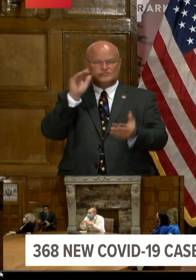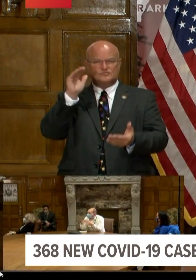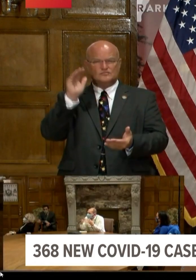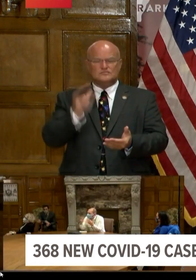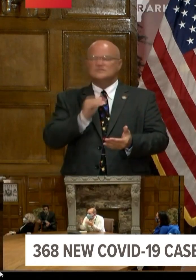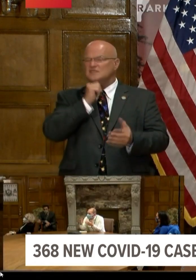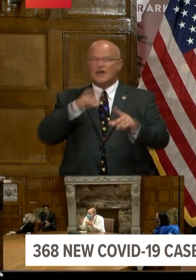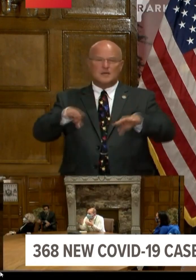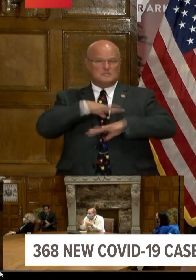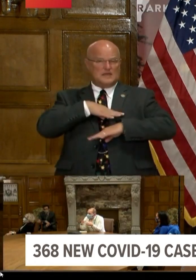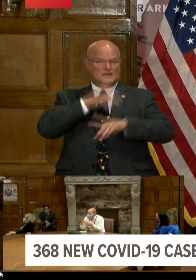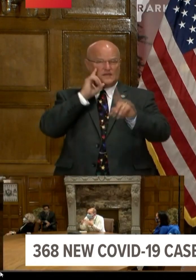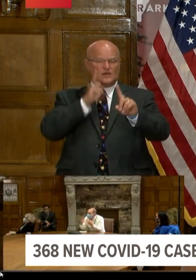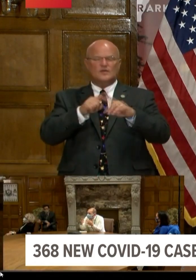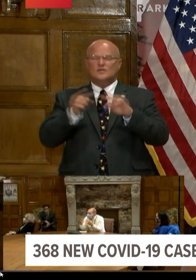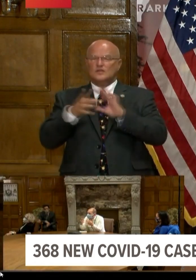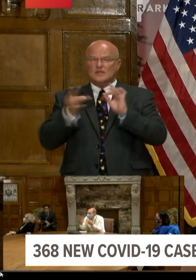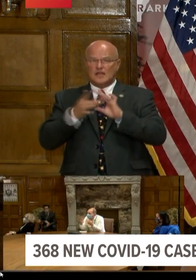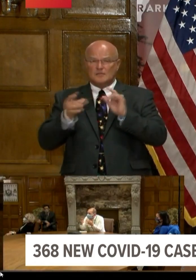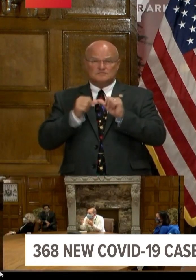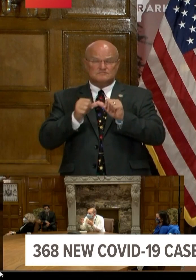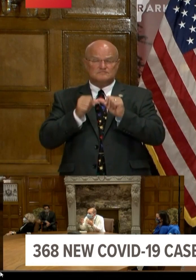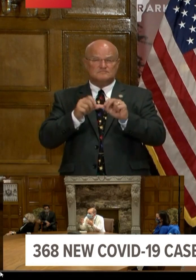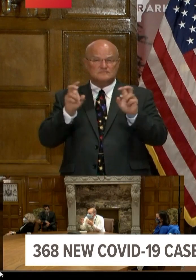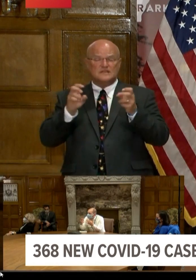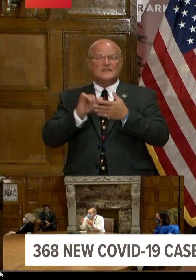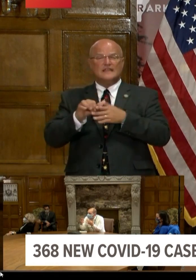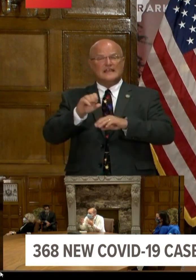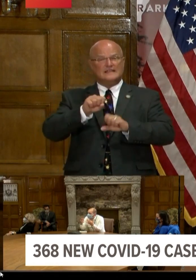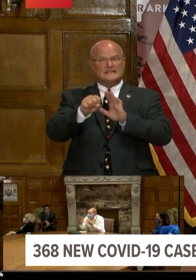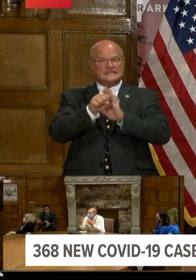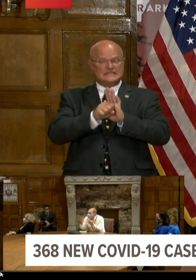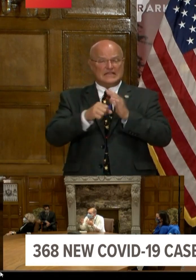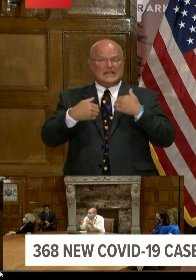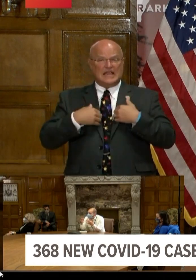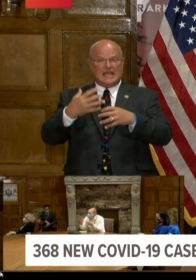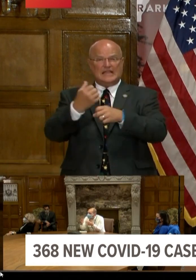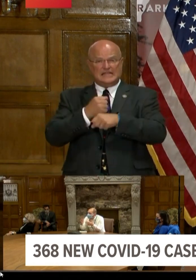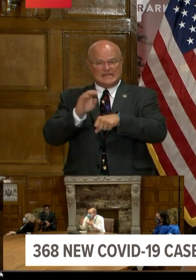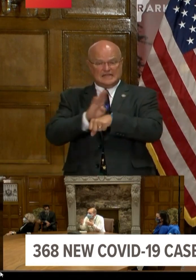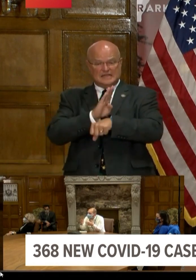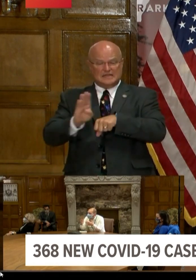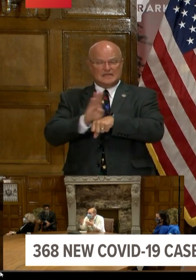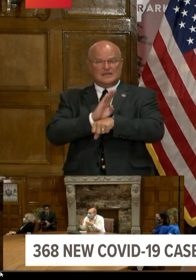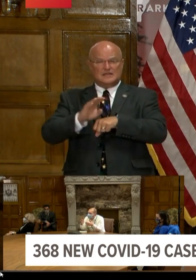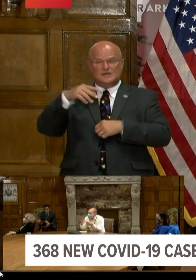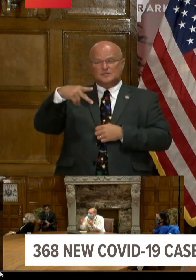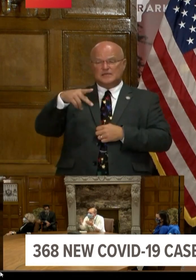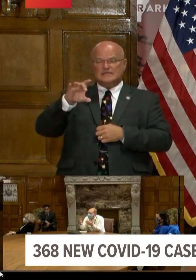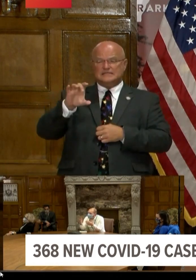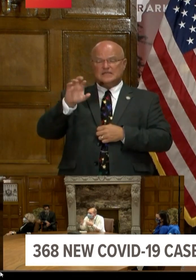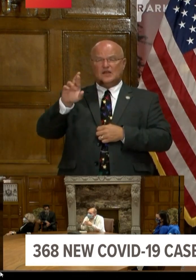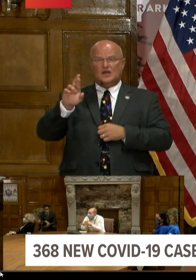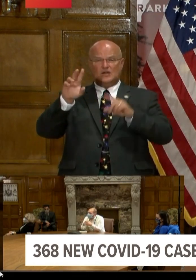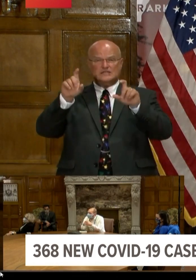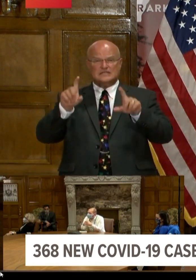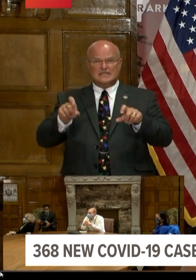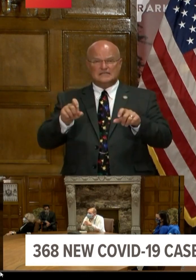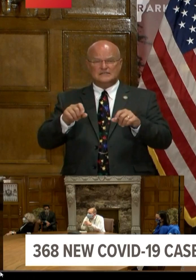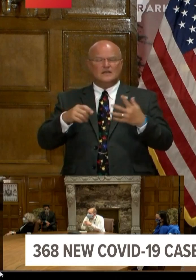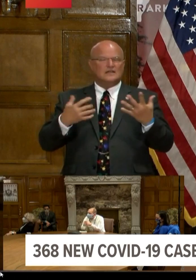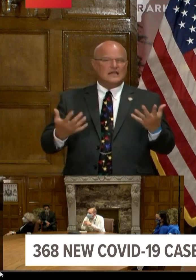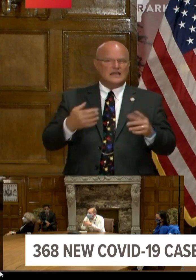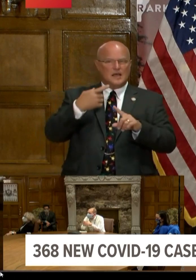you comment on just the continued issues that the state's had in getting commercial PCR tests, and then what's your goal going to be for the